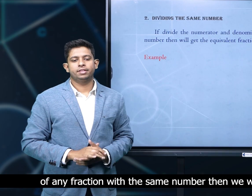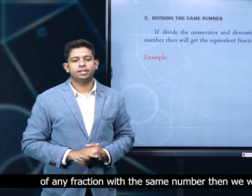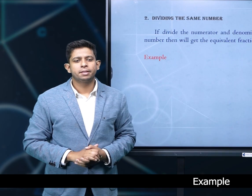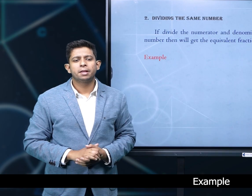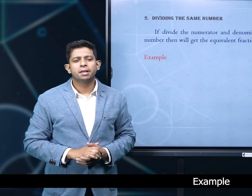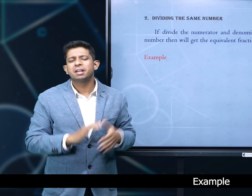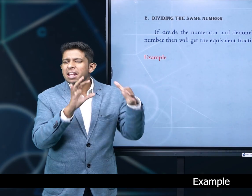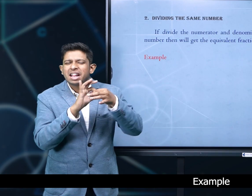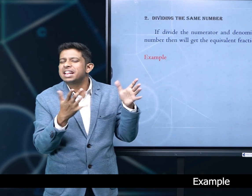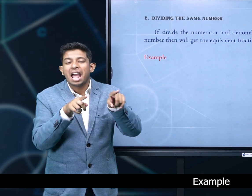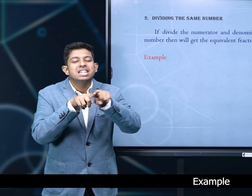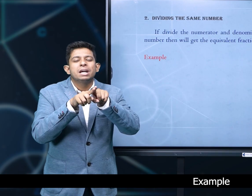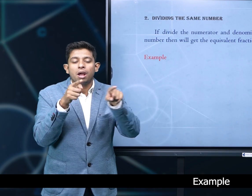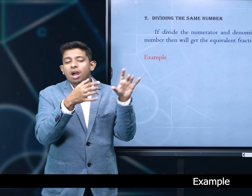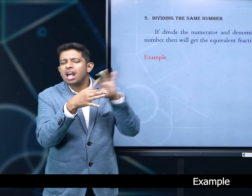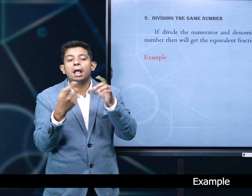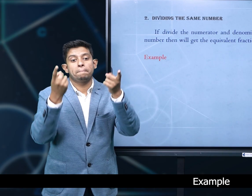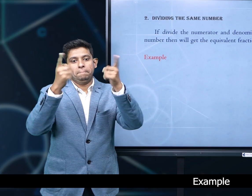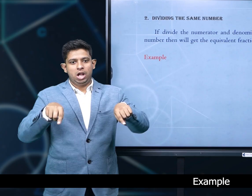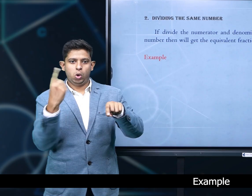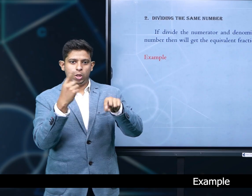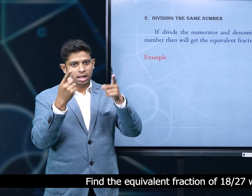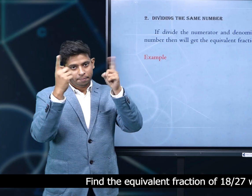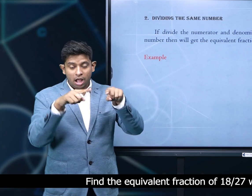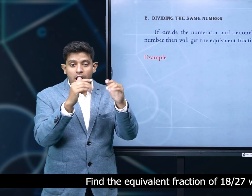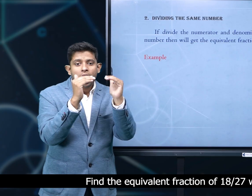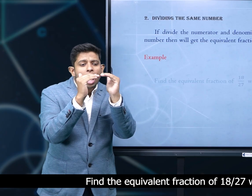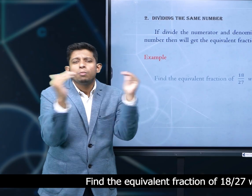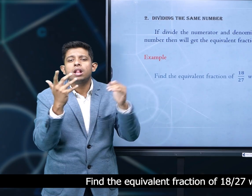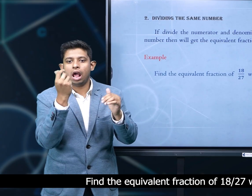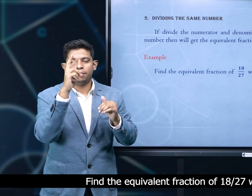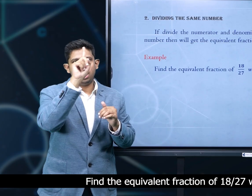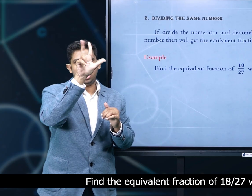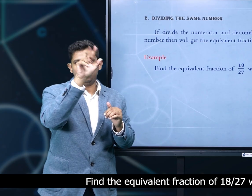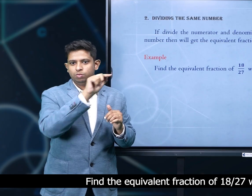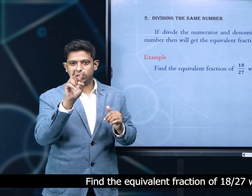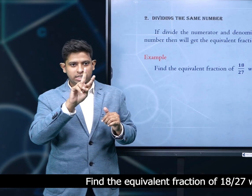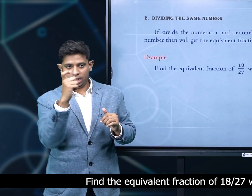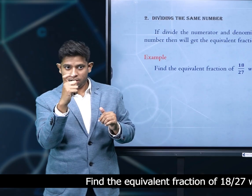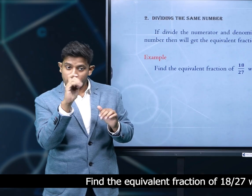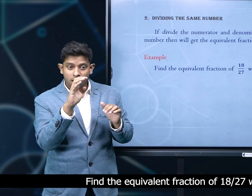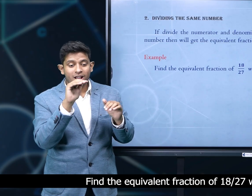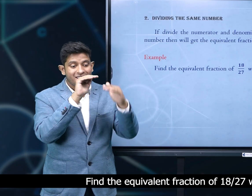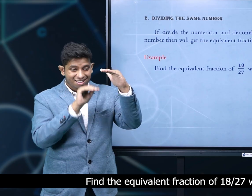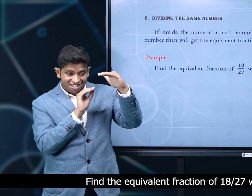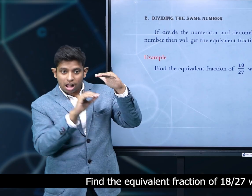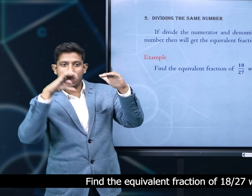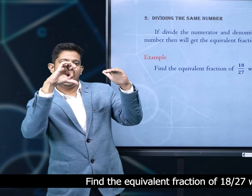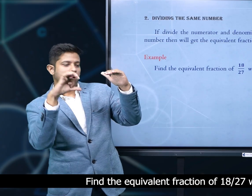fraction. Example. Find the equivalent fraction of 18 by 27 with denominator 9.